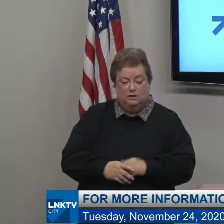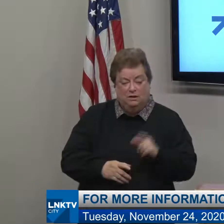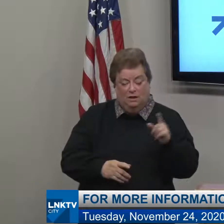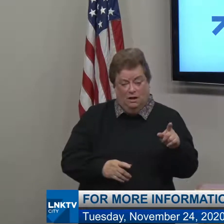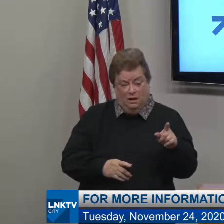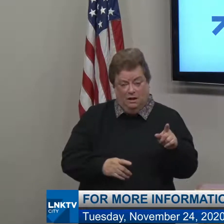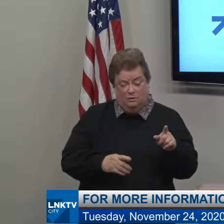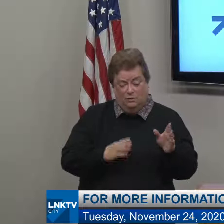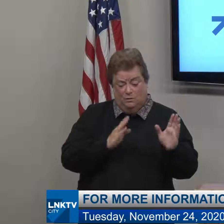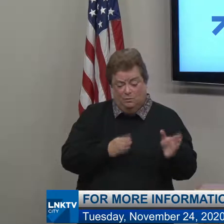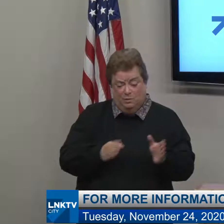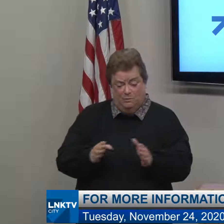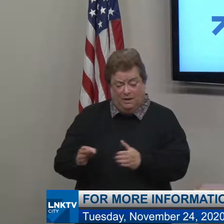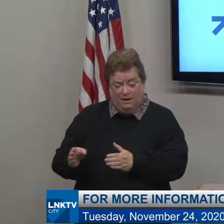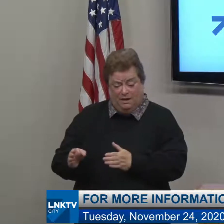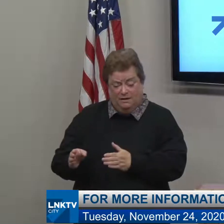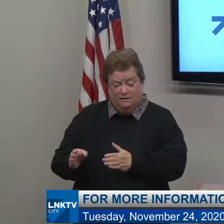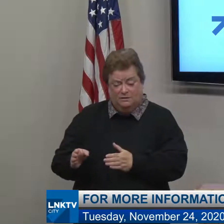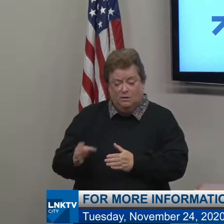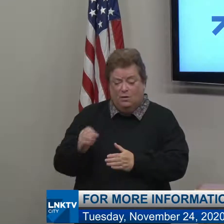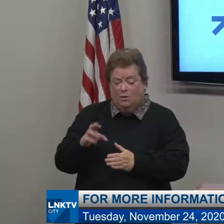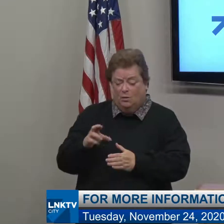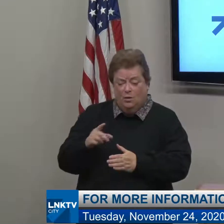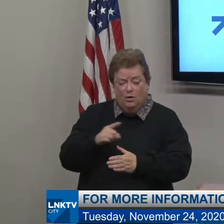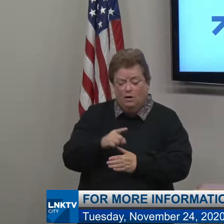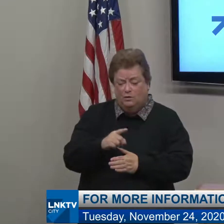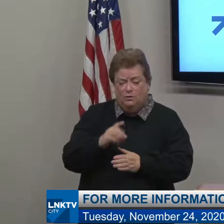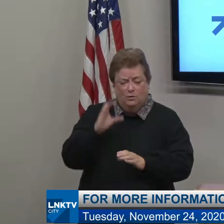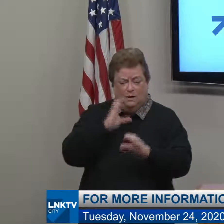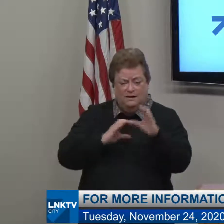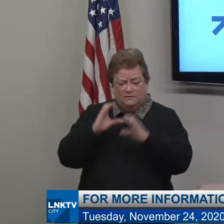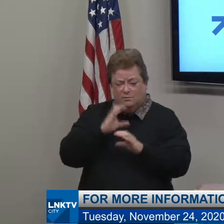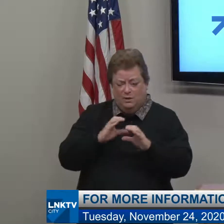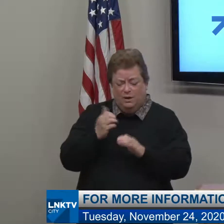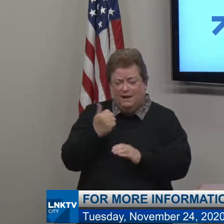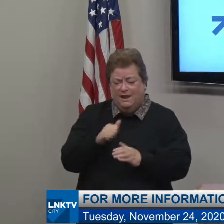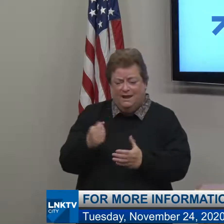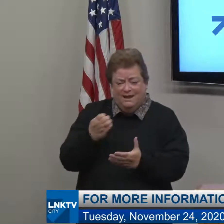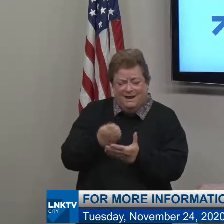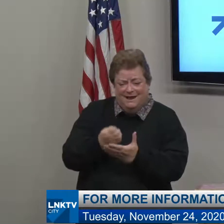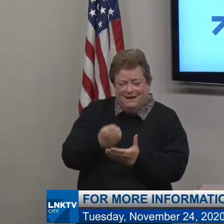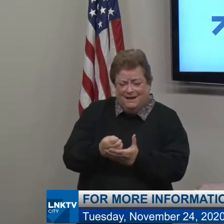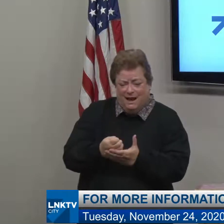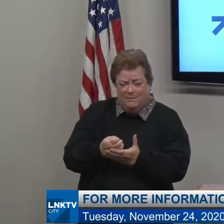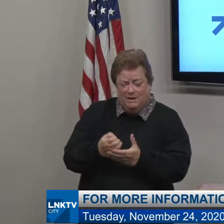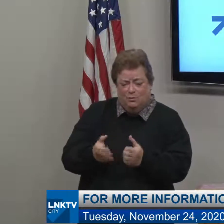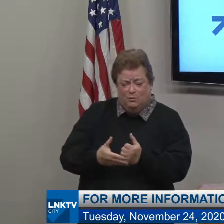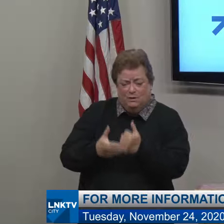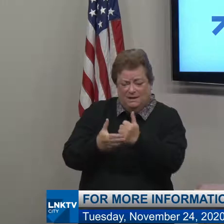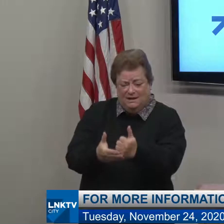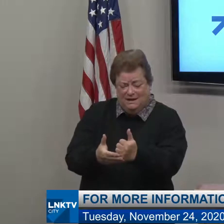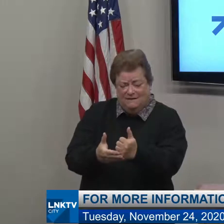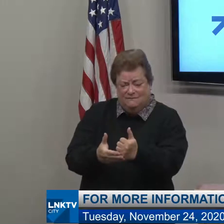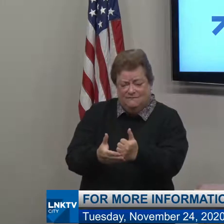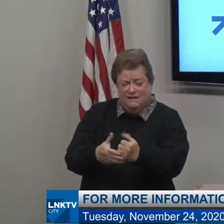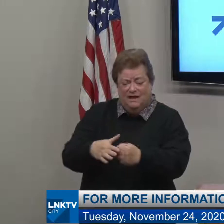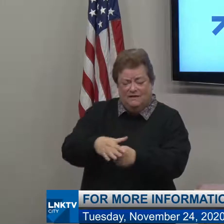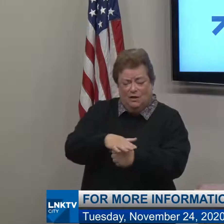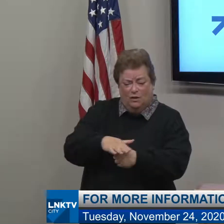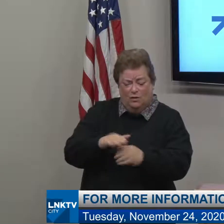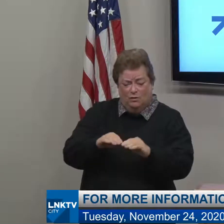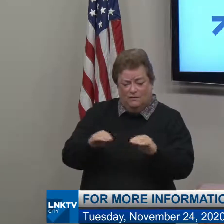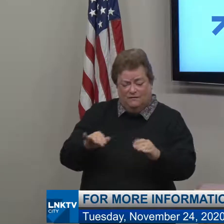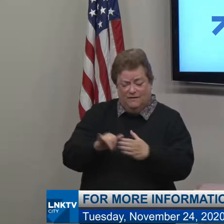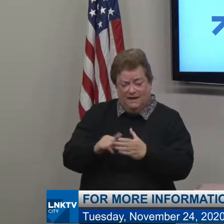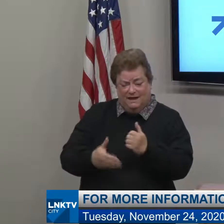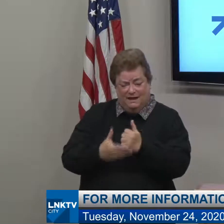prepared to or exploring any economic relief that at the local level that could help support them,